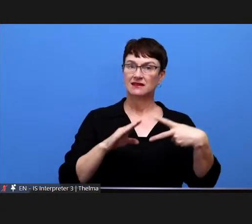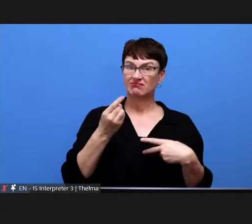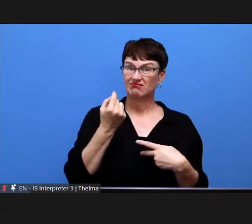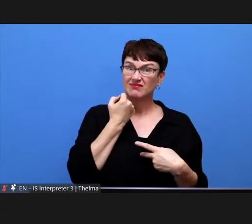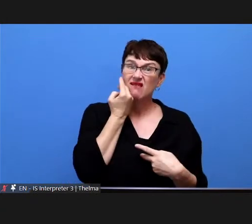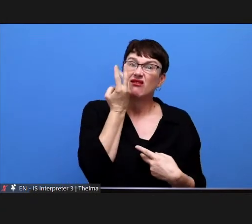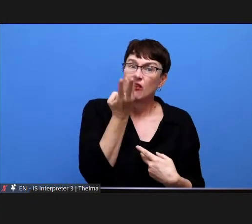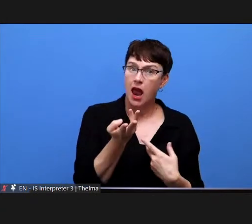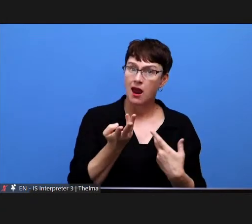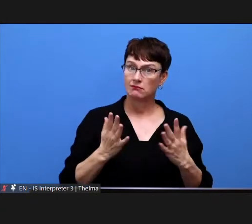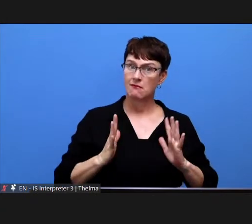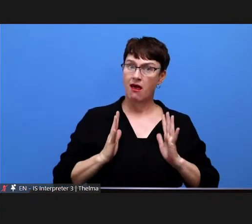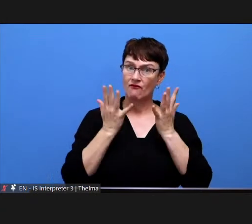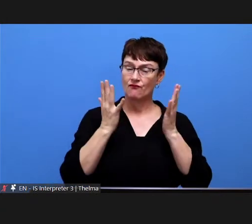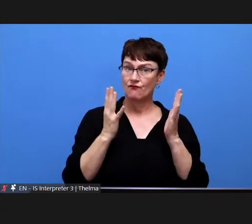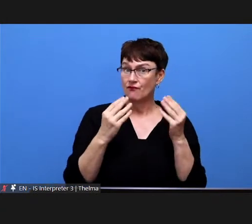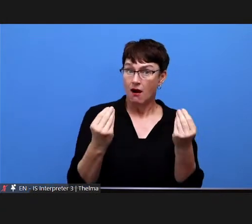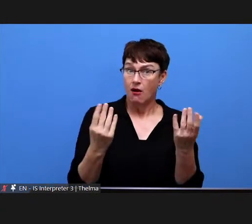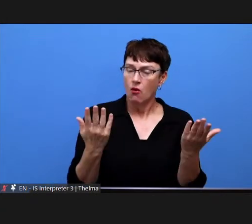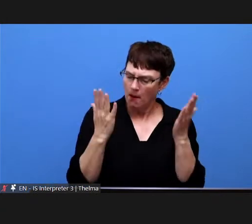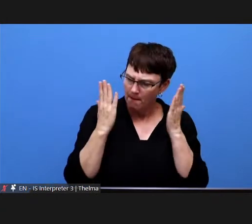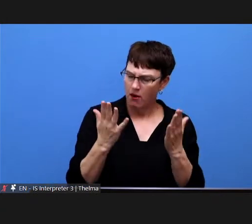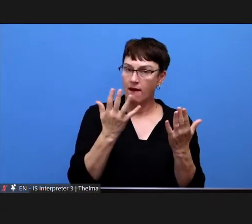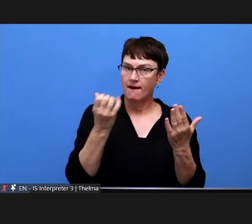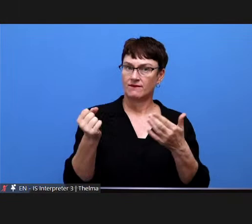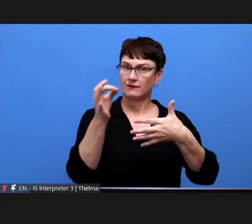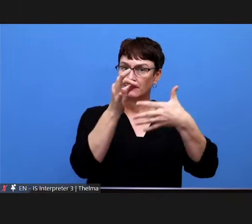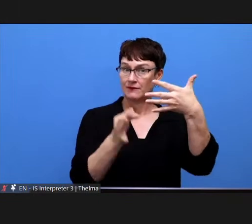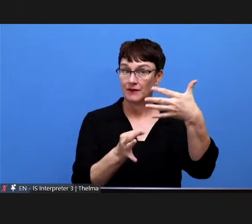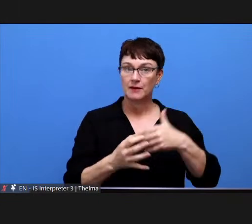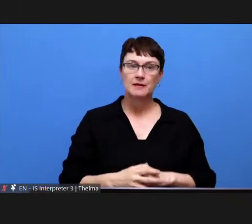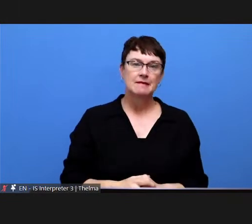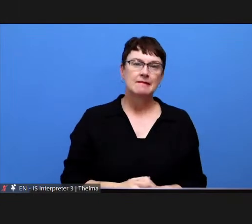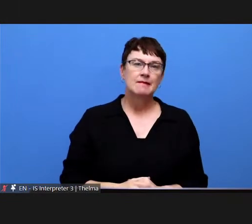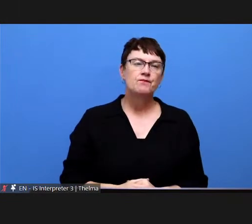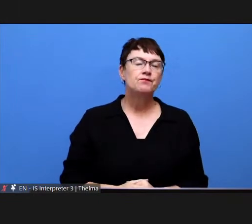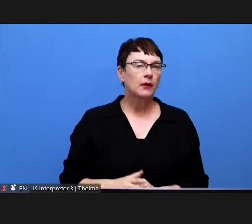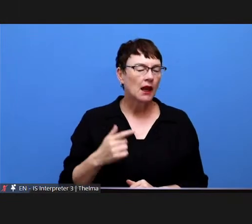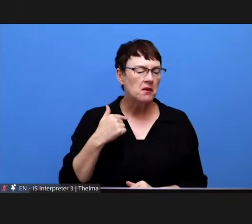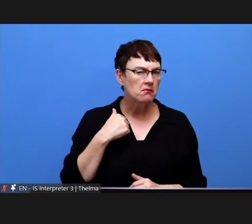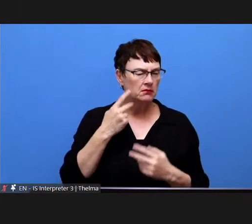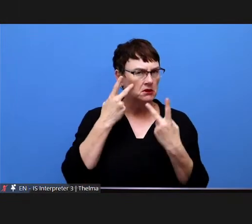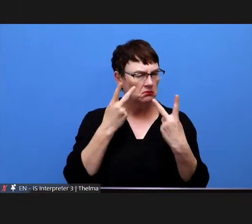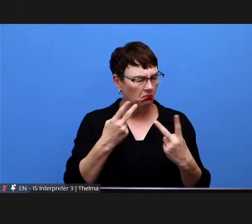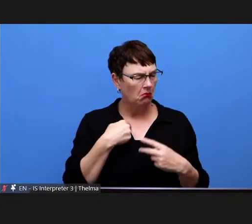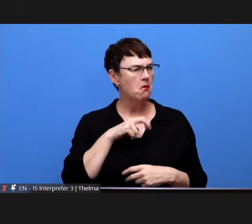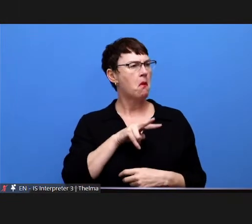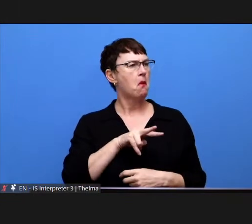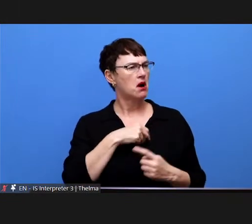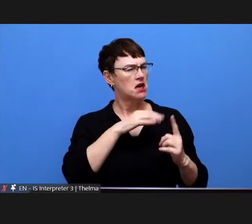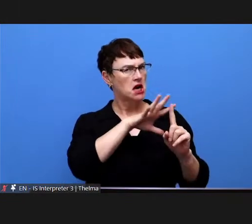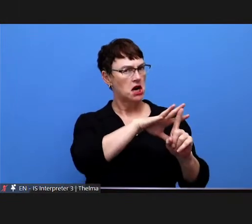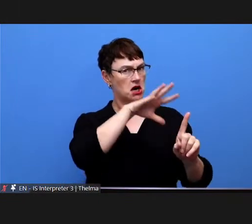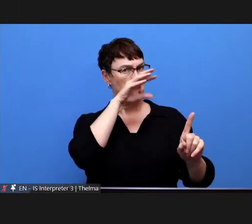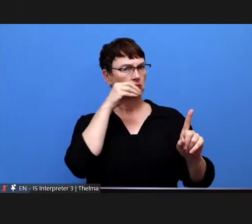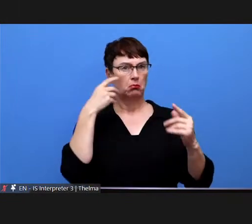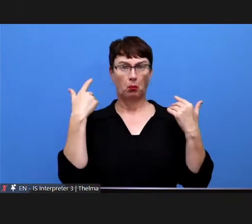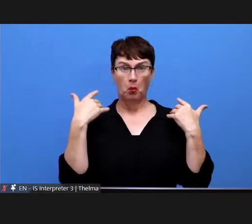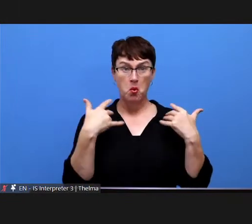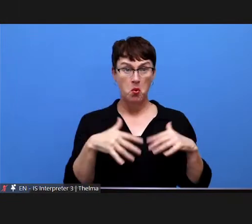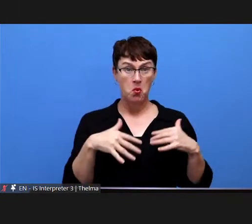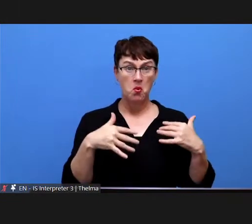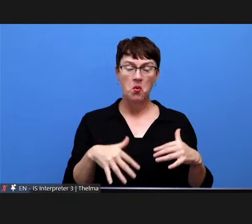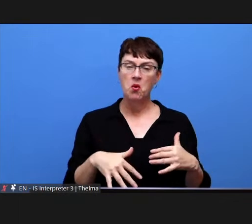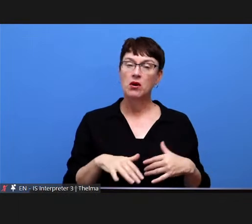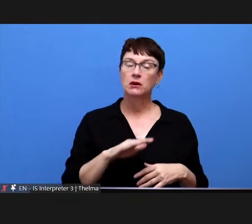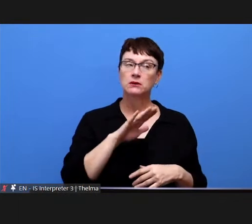between national and local. We see on your experience, there's close collaboration with the central government and providing support and